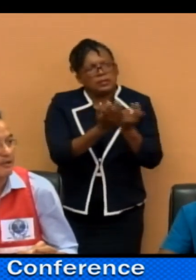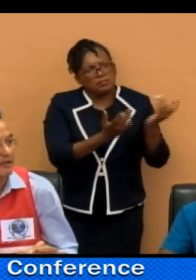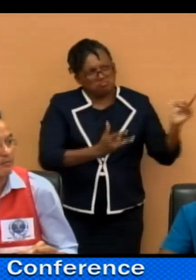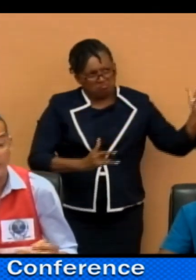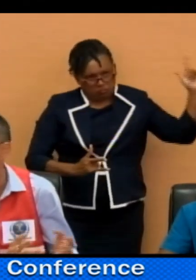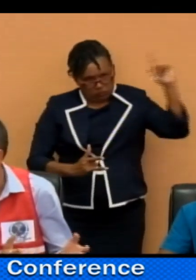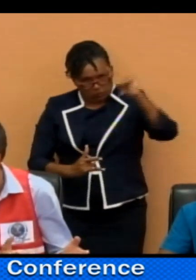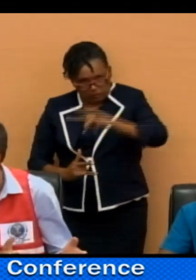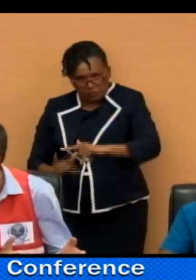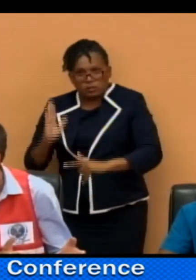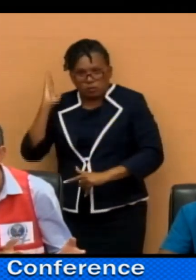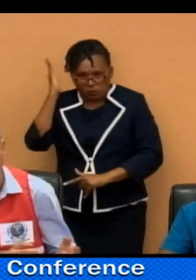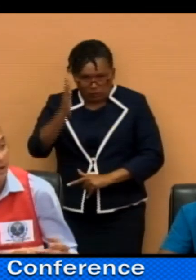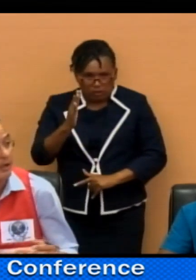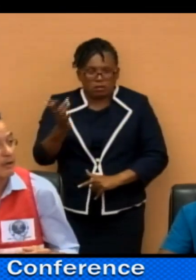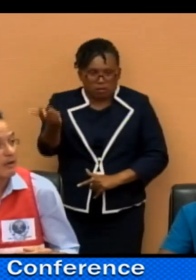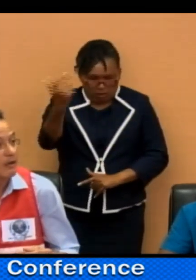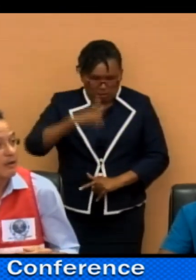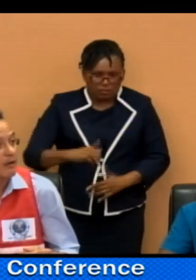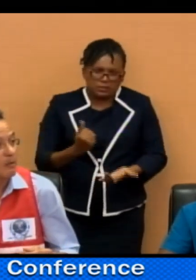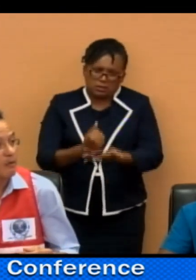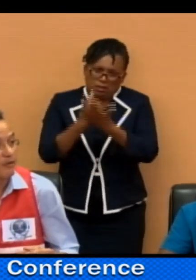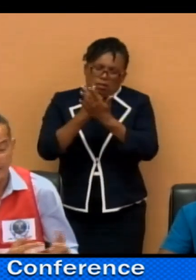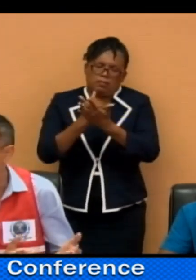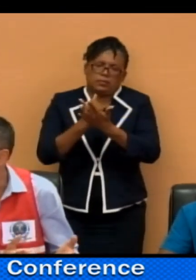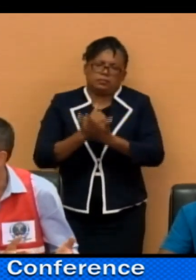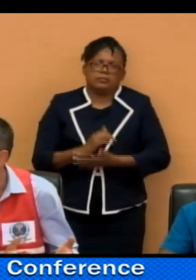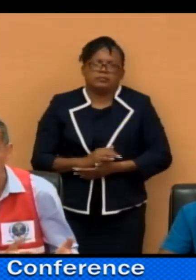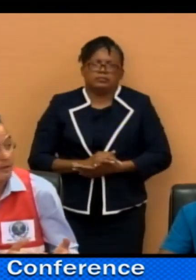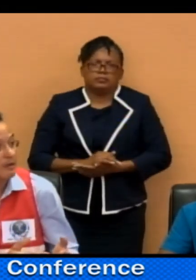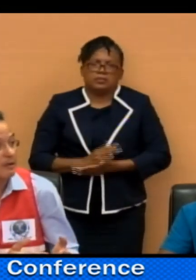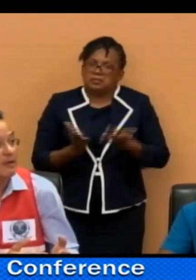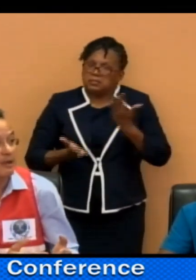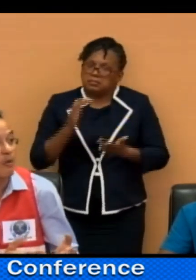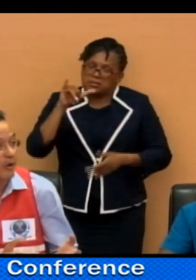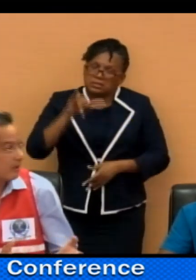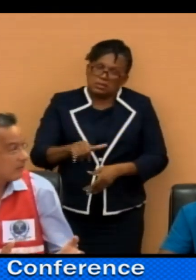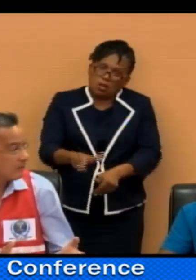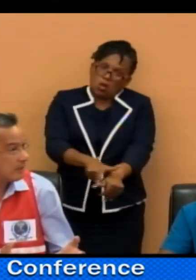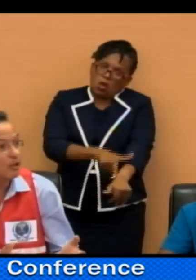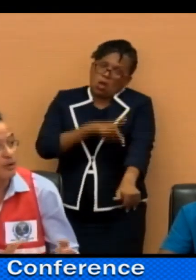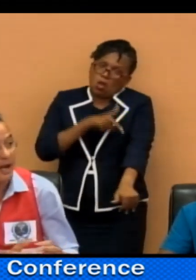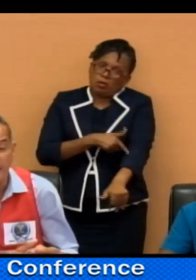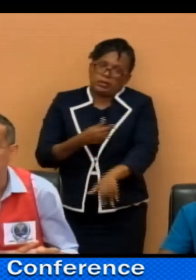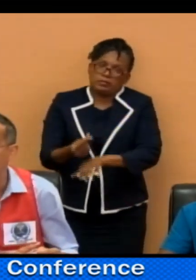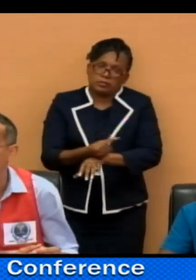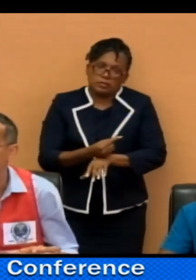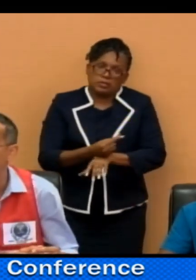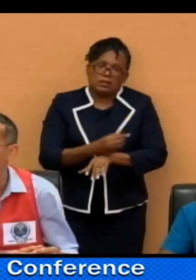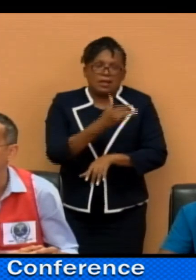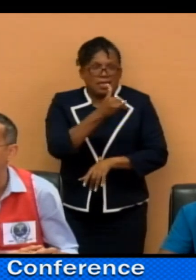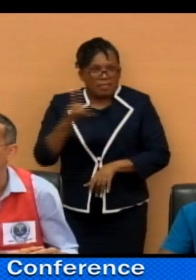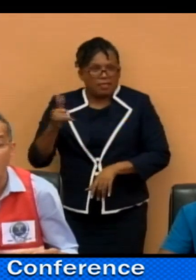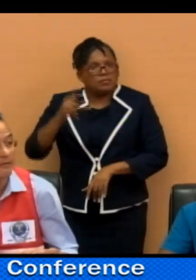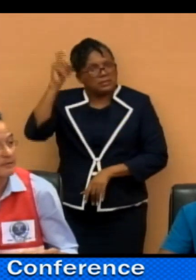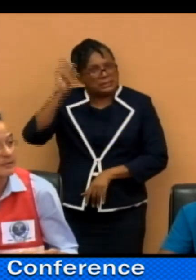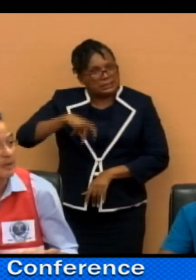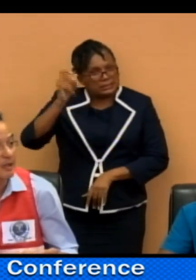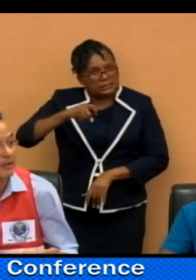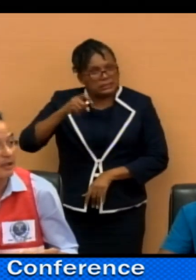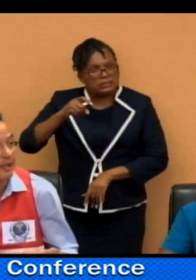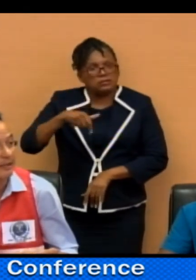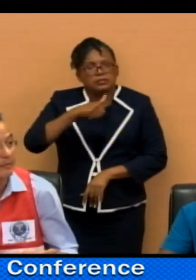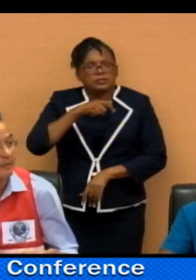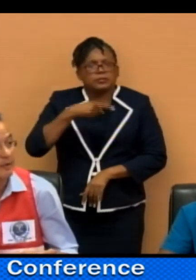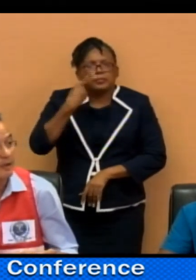Thursday, may stay longer in Grenada. For them to leave, they will need to have a charter aircraft come